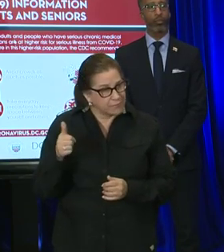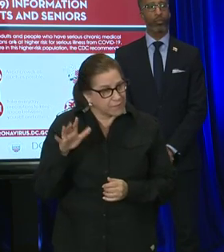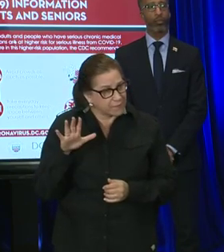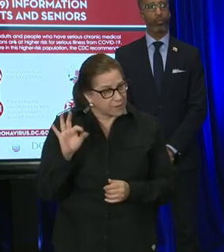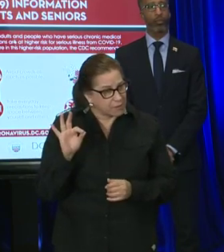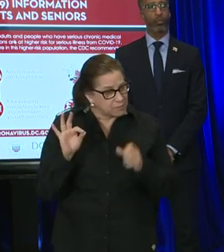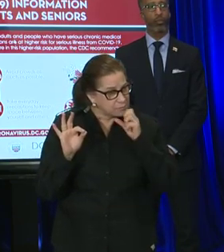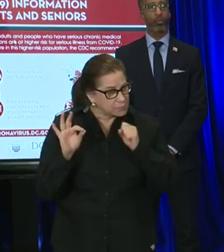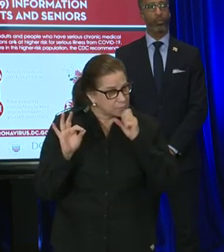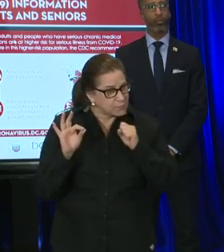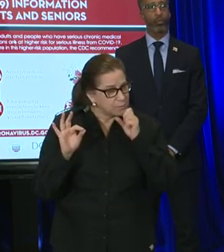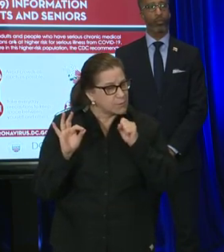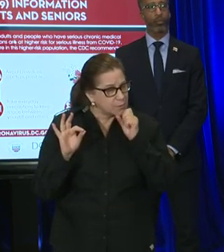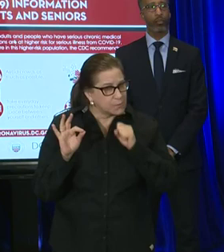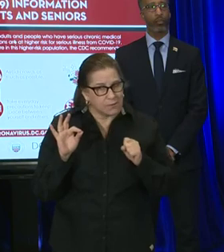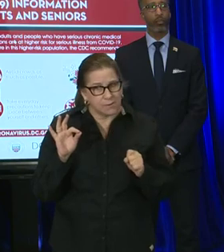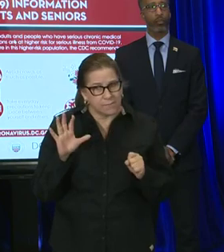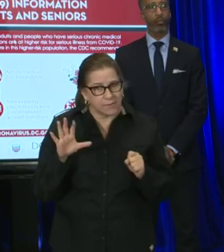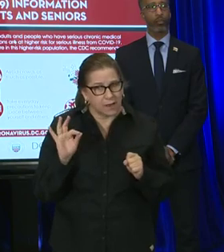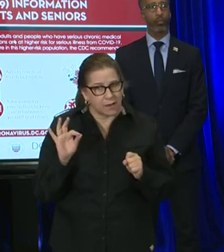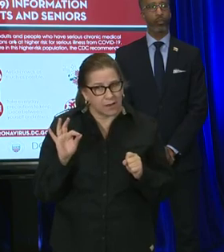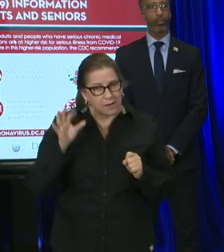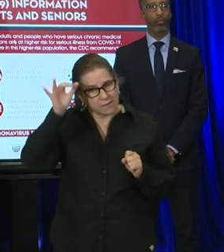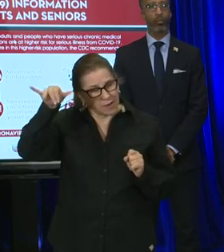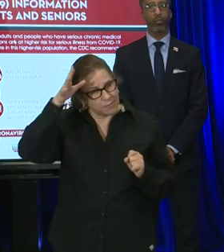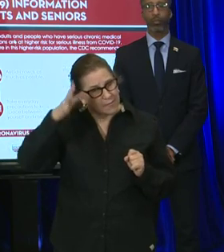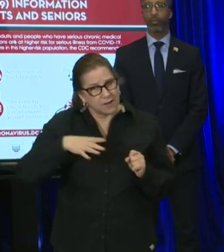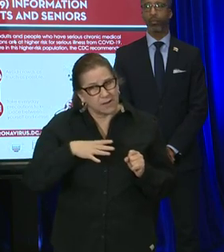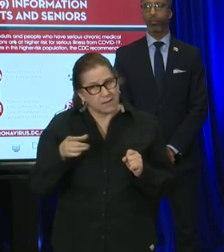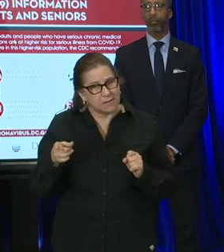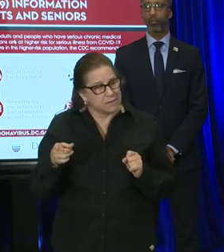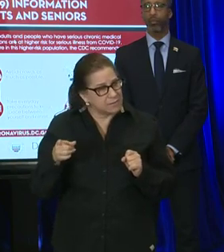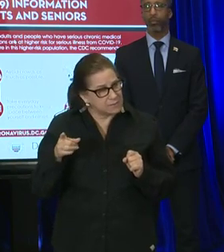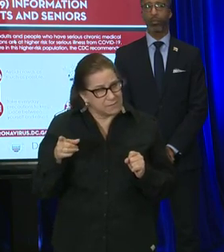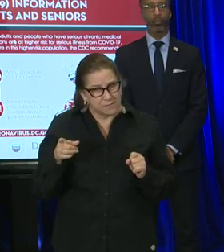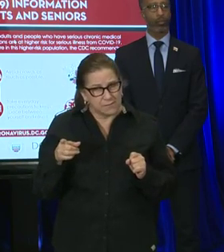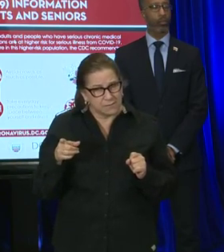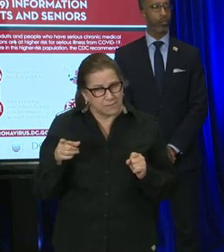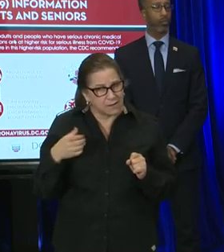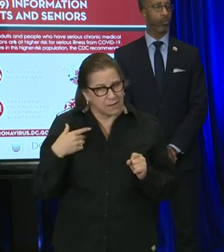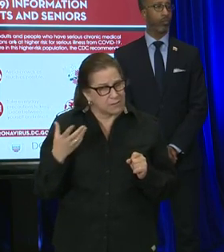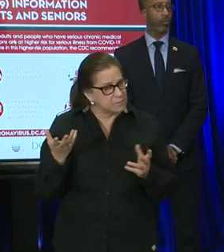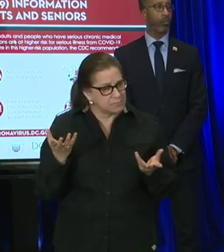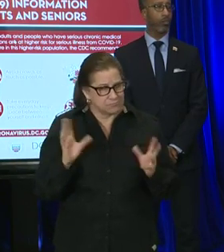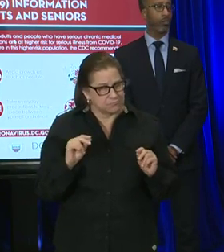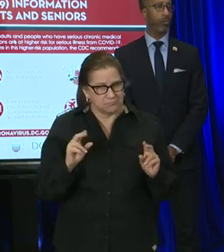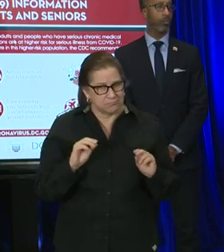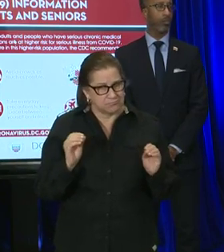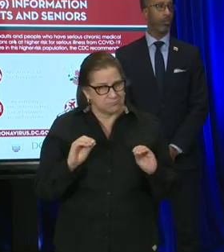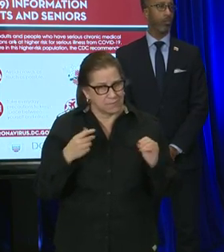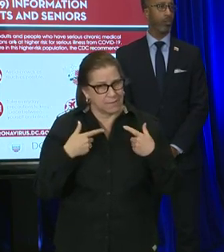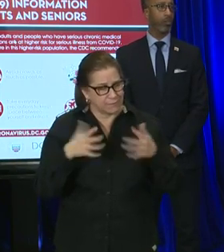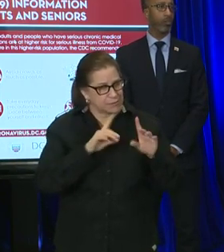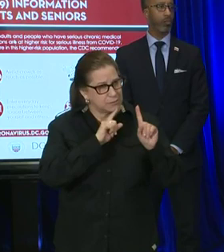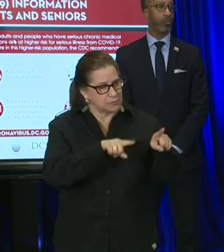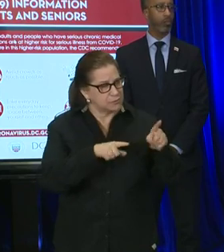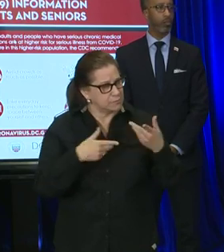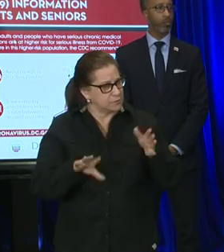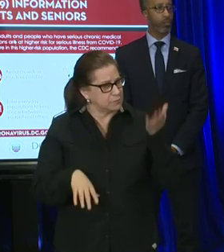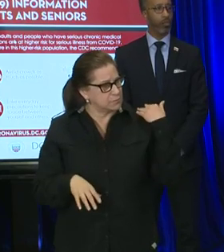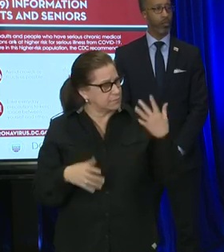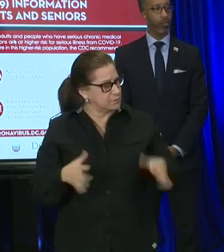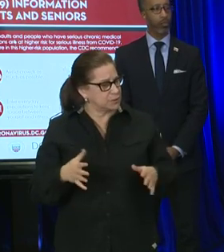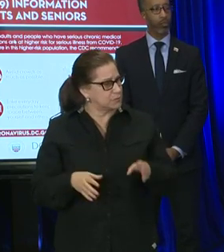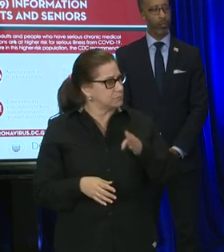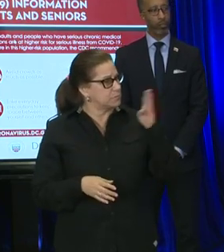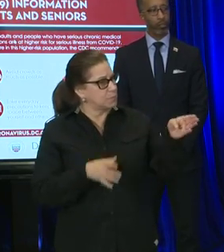case. Dr. Nesbitt has briefed out on what we can share. Do you have any reports or projections about how the closure of all